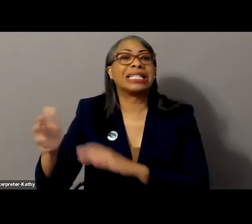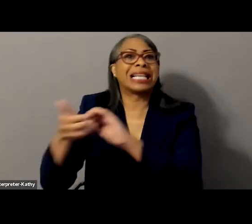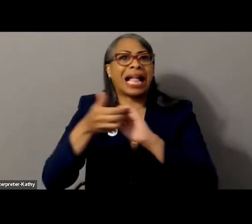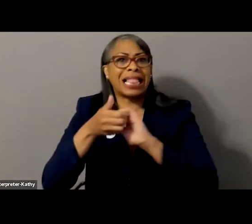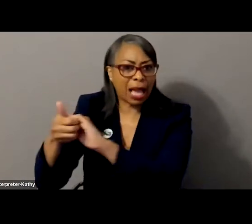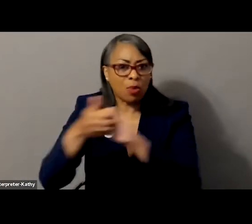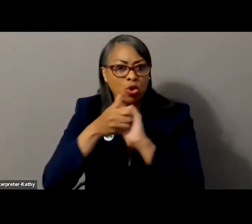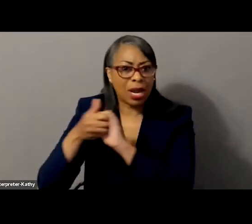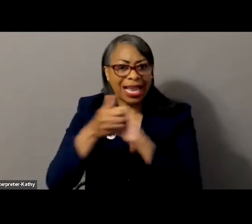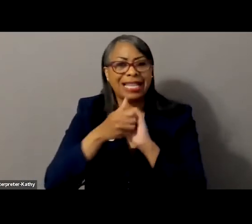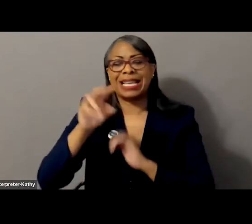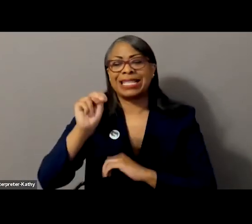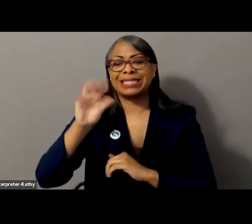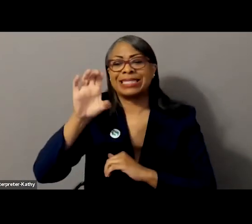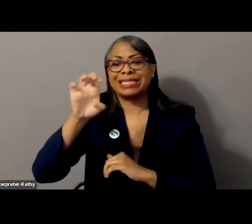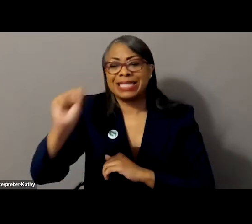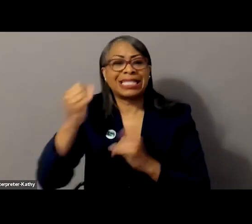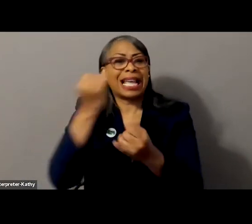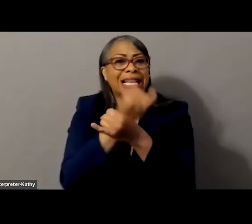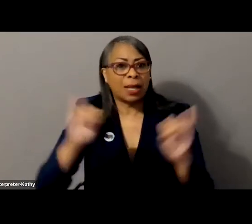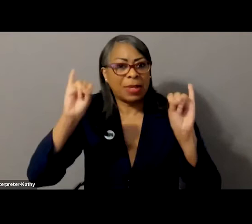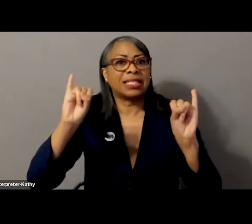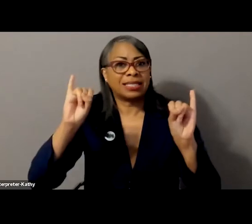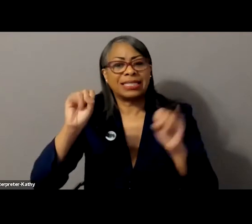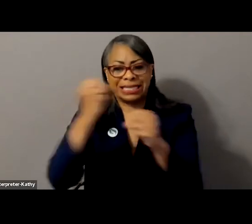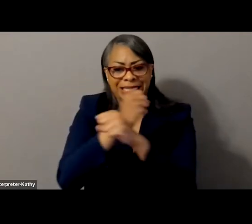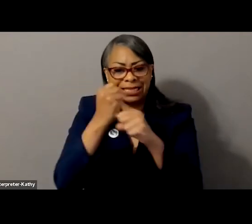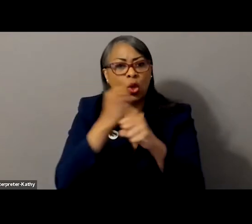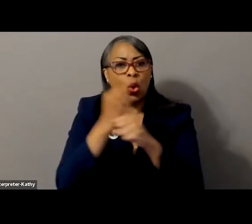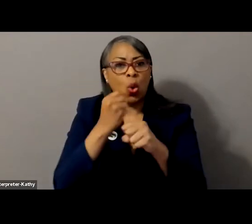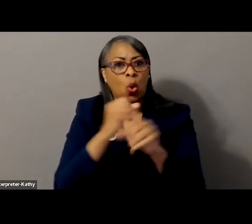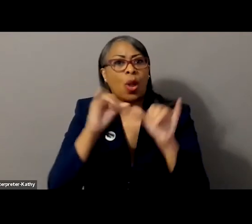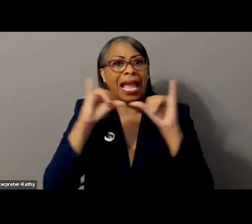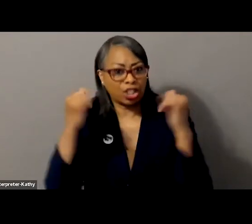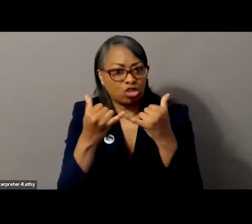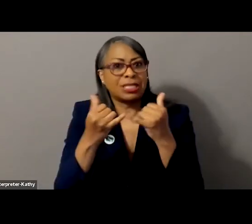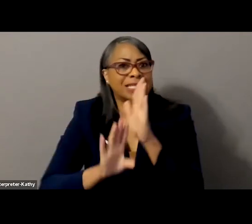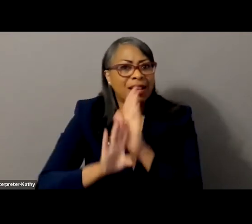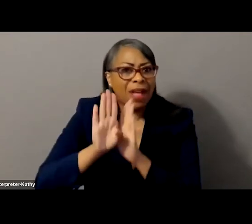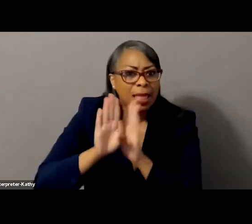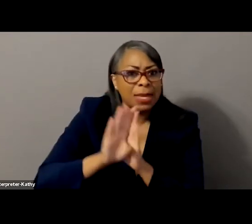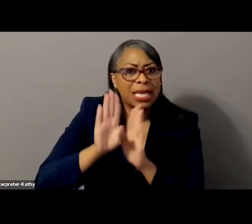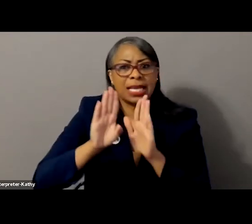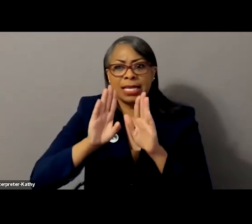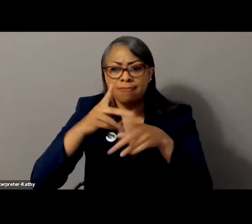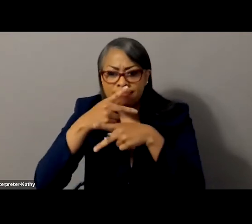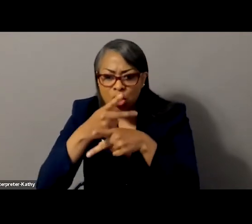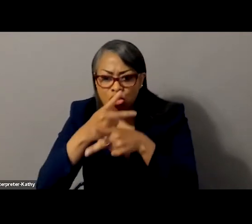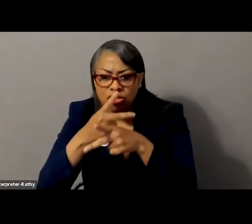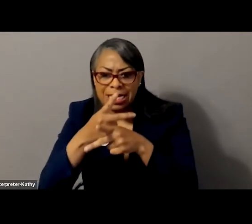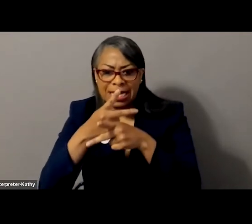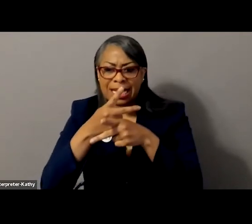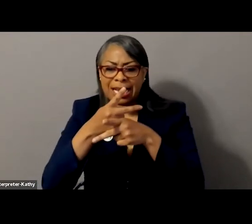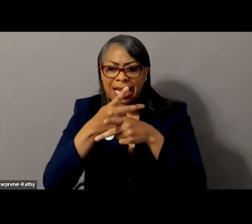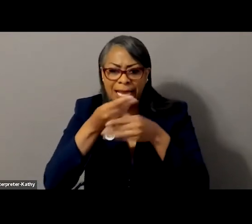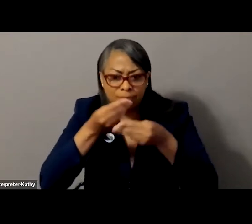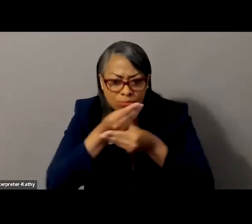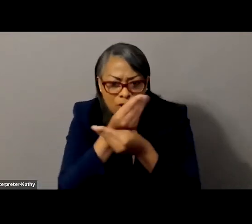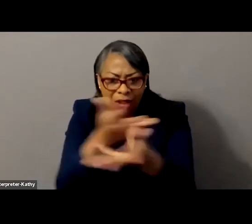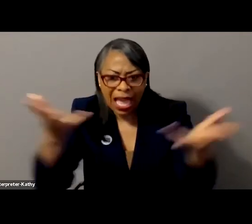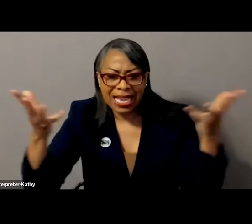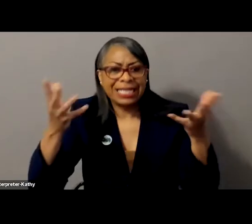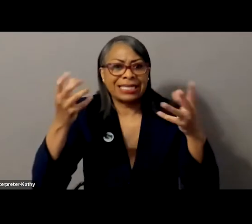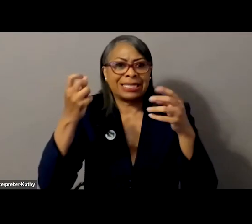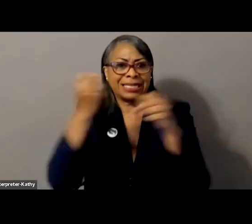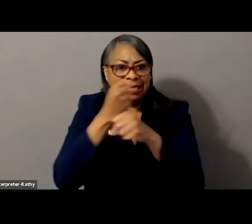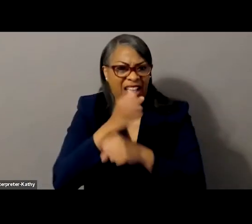independent and statistical agency in developing and producing and disseminating its statistics. That's its